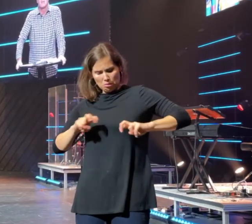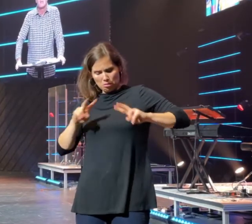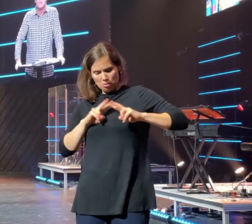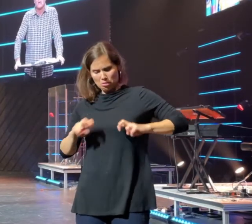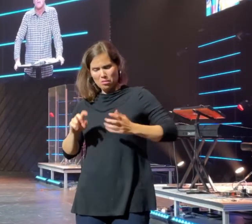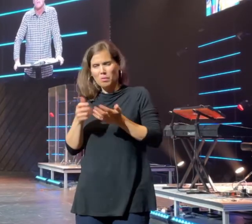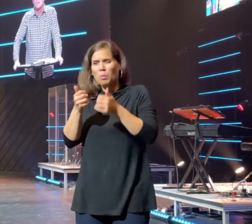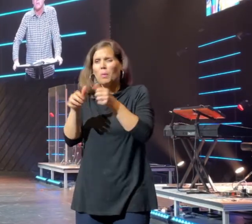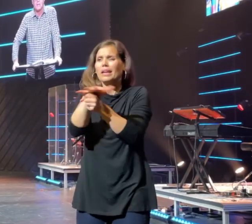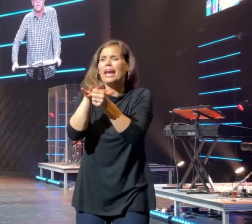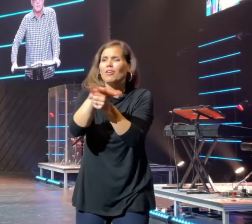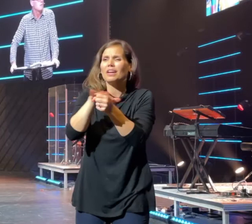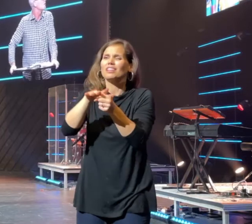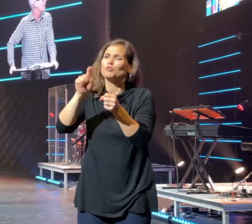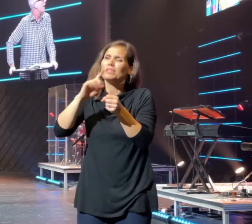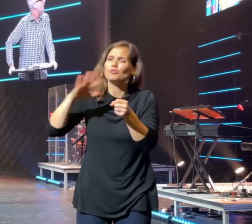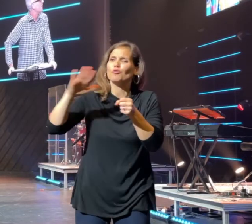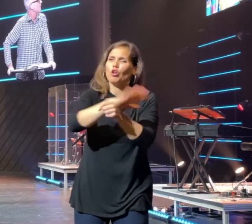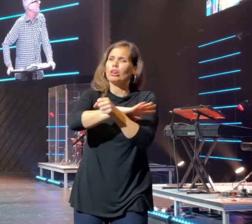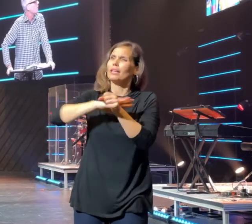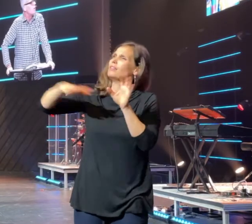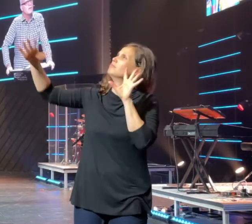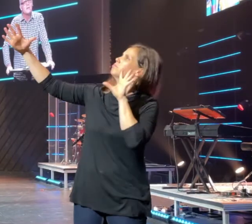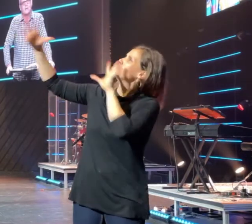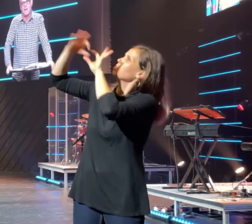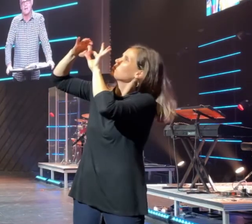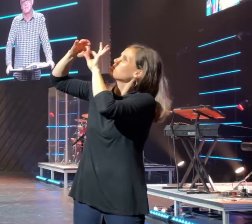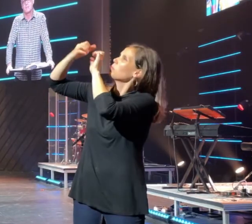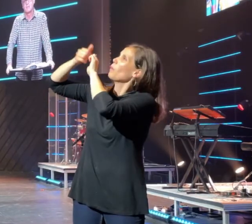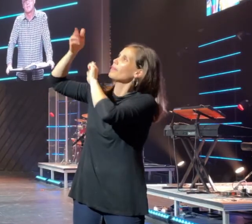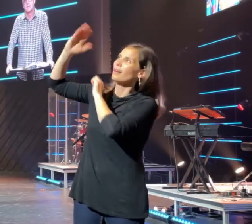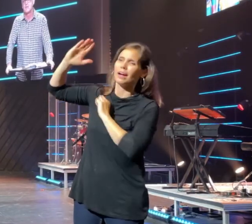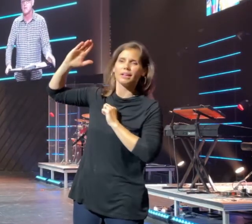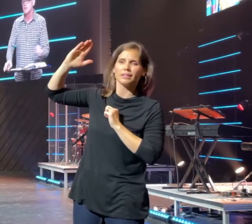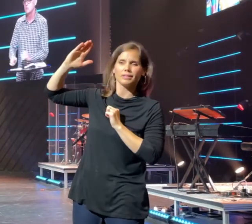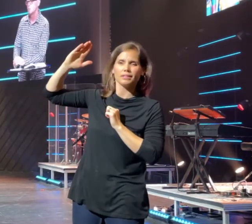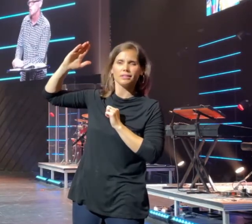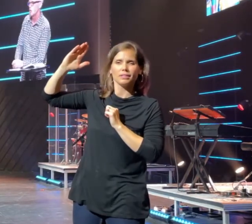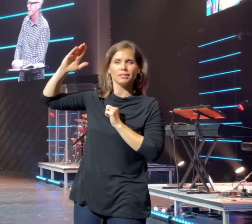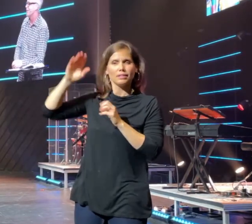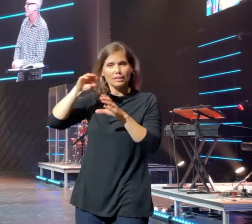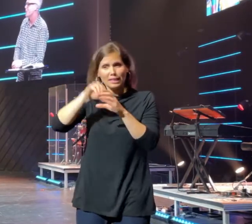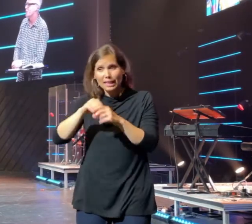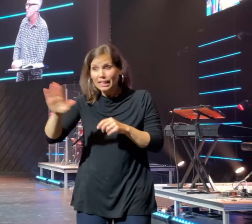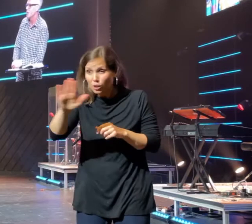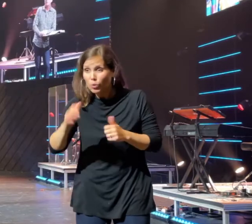reconciled more fully to God? Where in your life do you need to be more